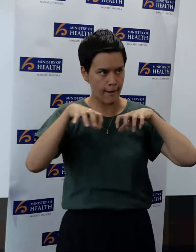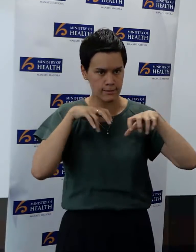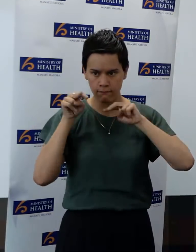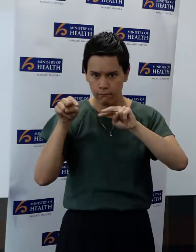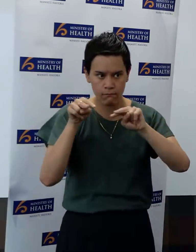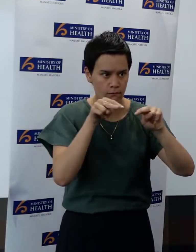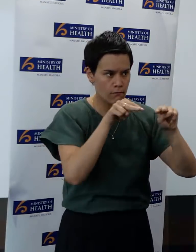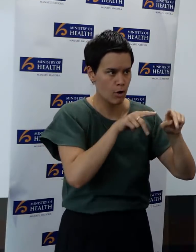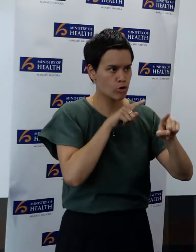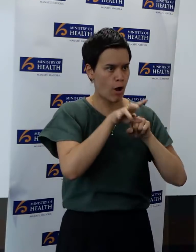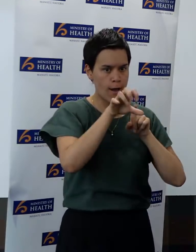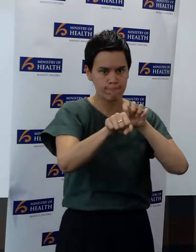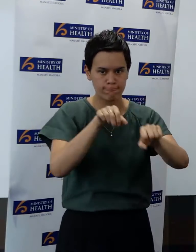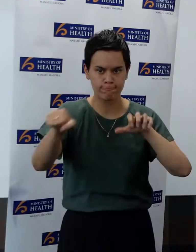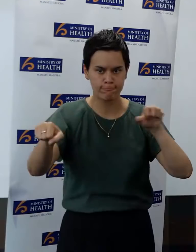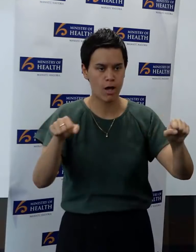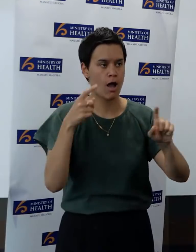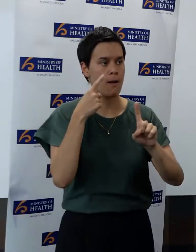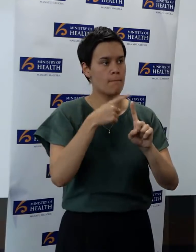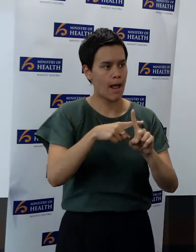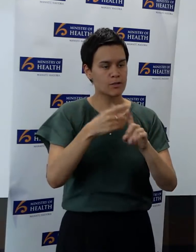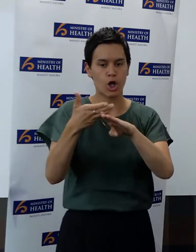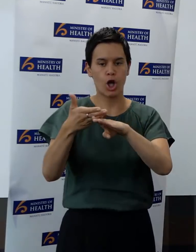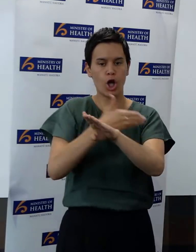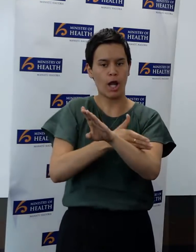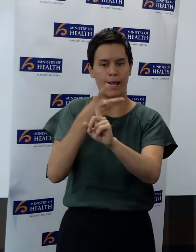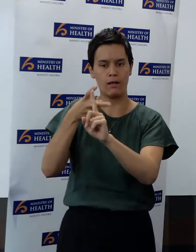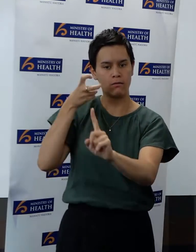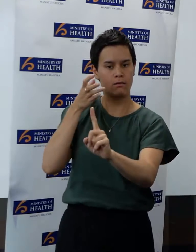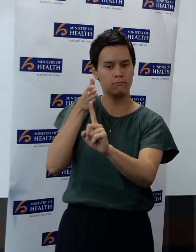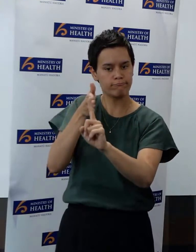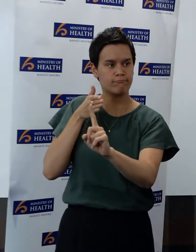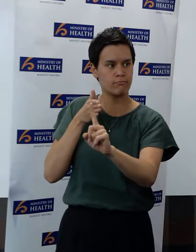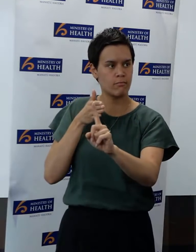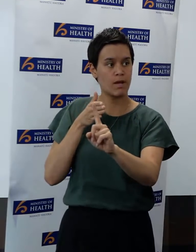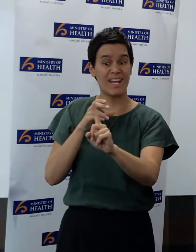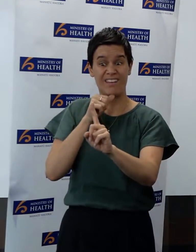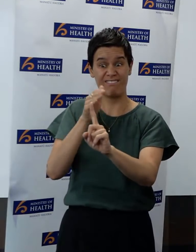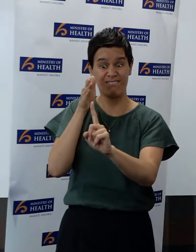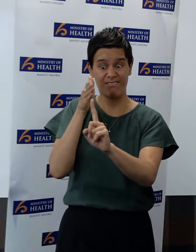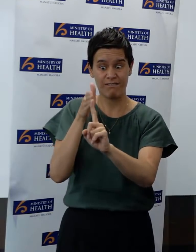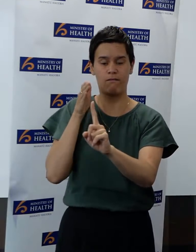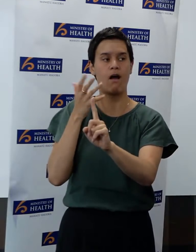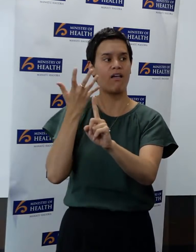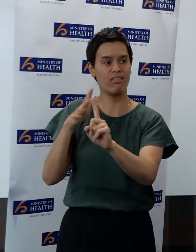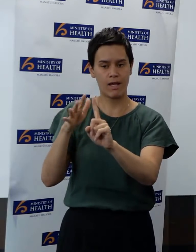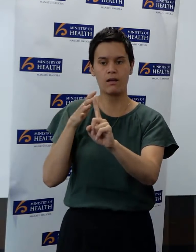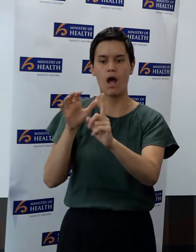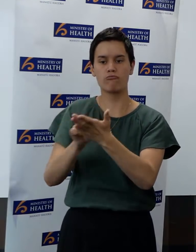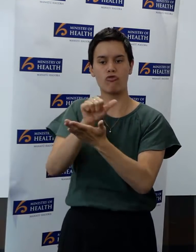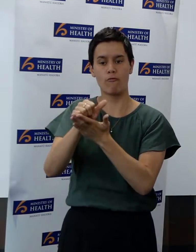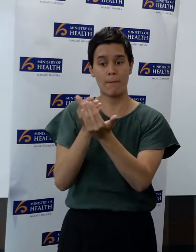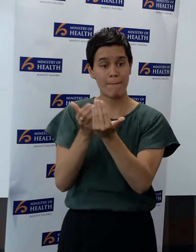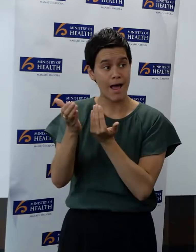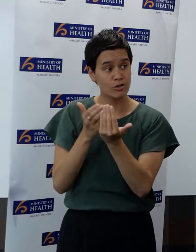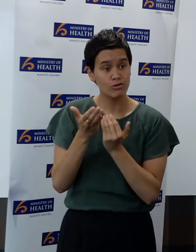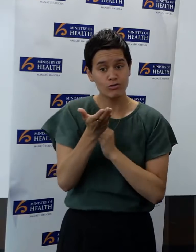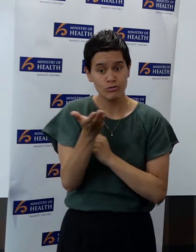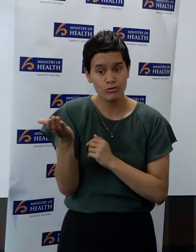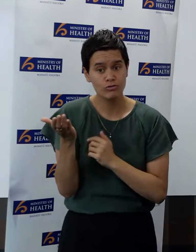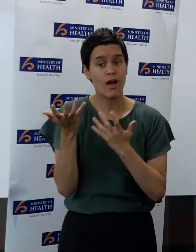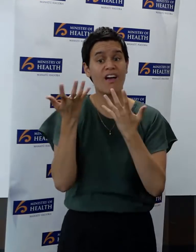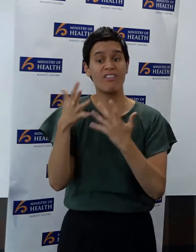of that, case finding, early diagnosis, appropriate management, then contact